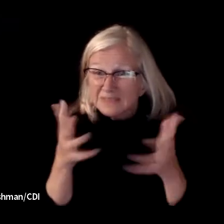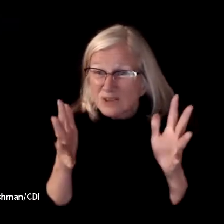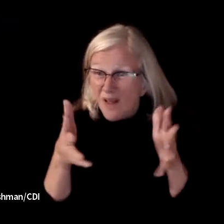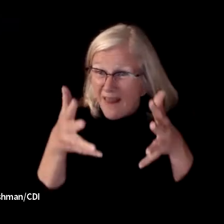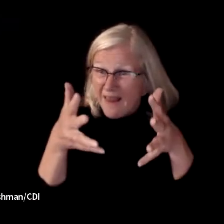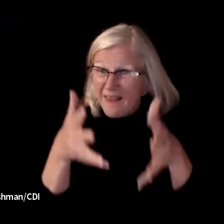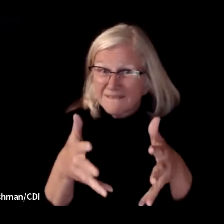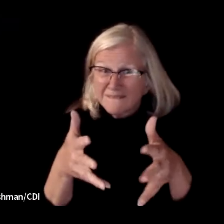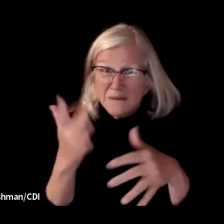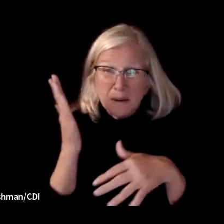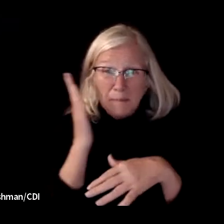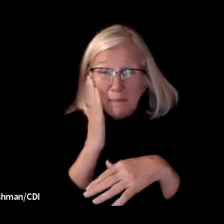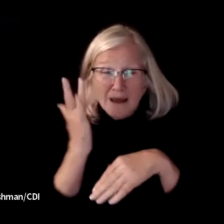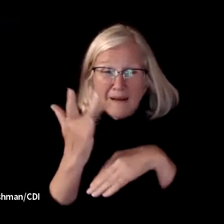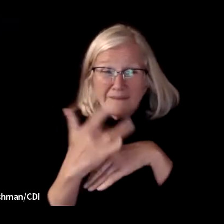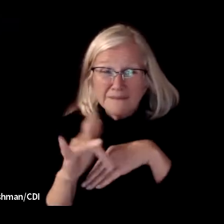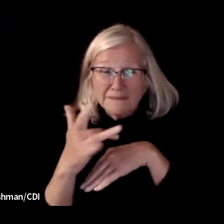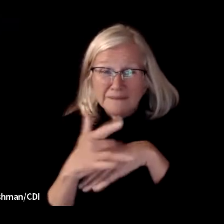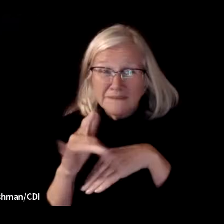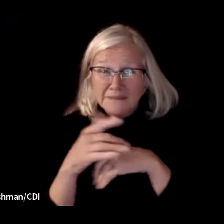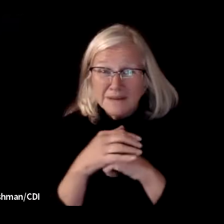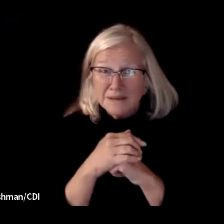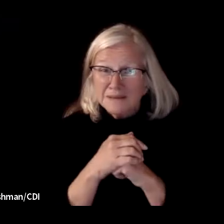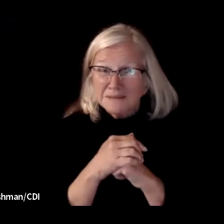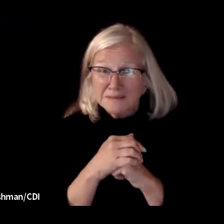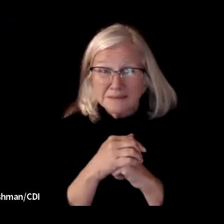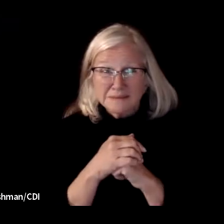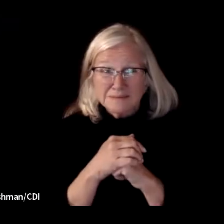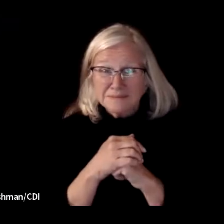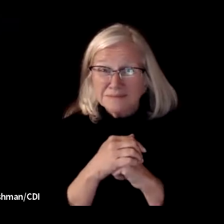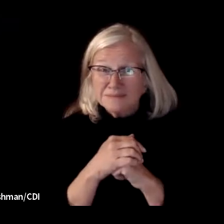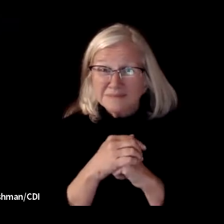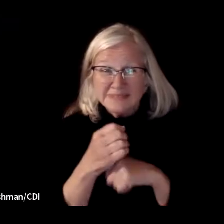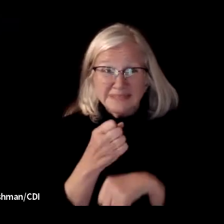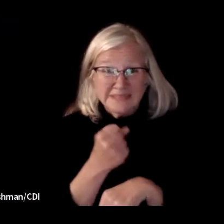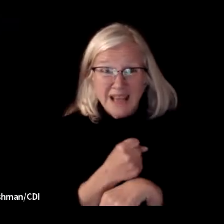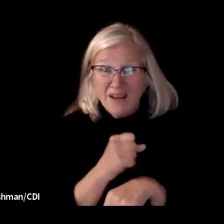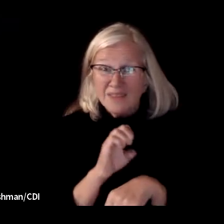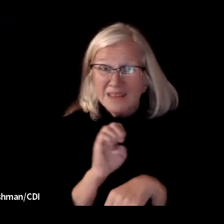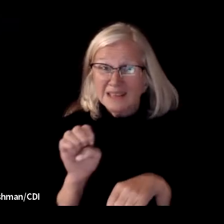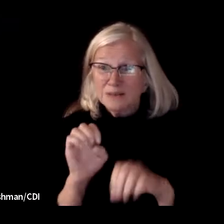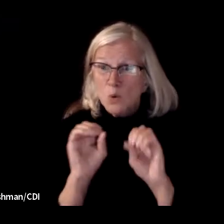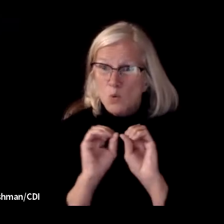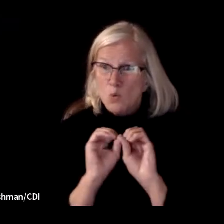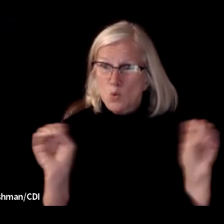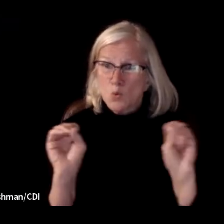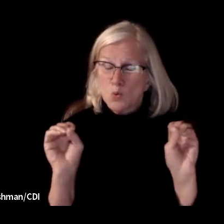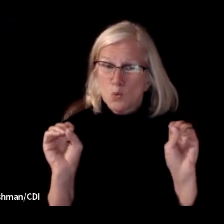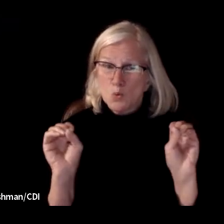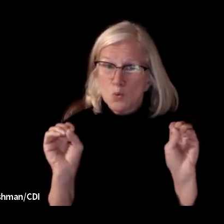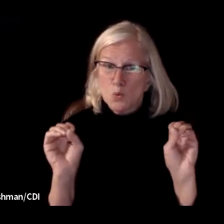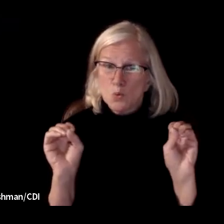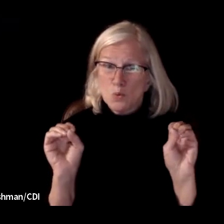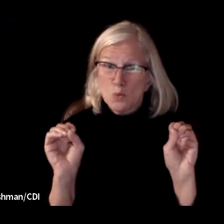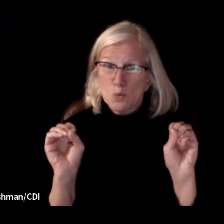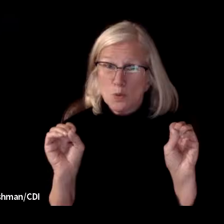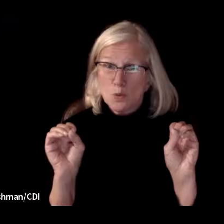pediatric ICU beds in the southeast region, and only 7 beds available in the metro